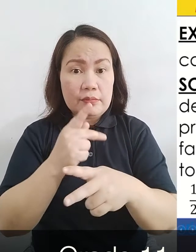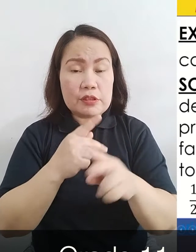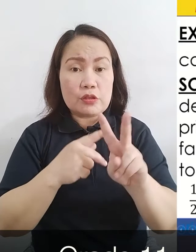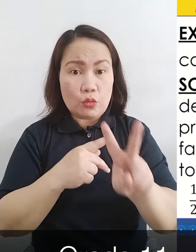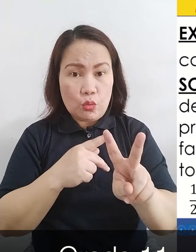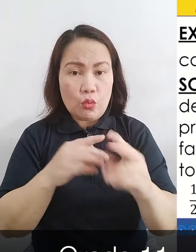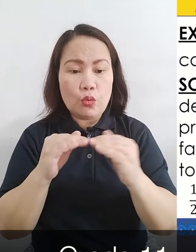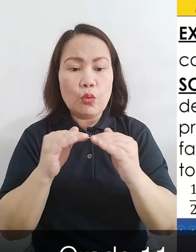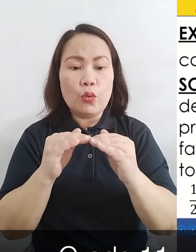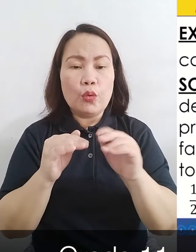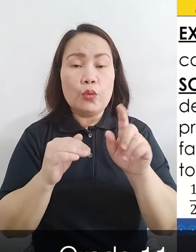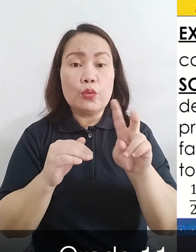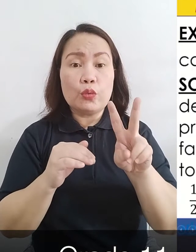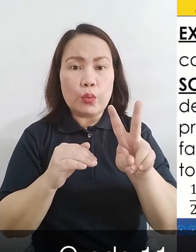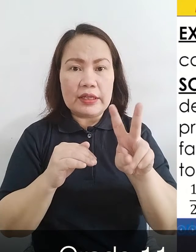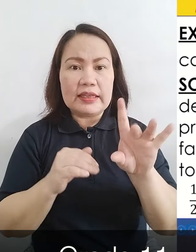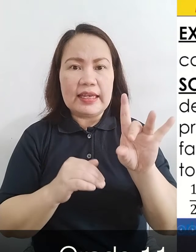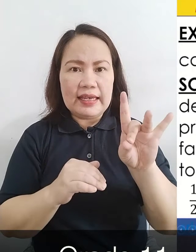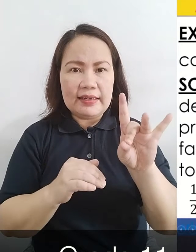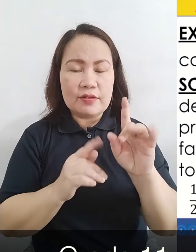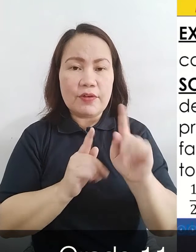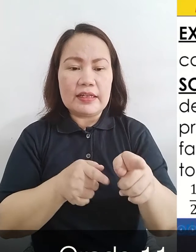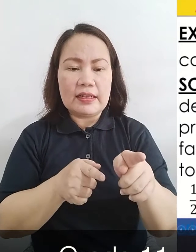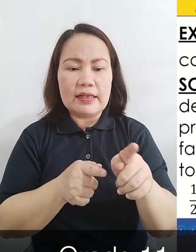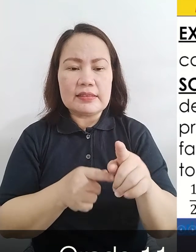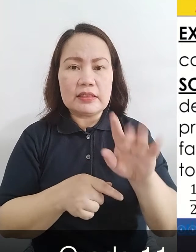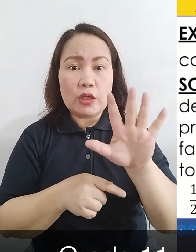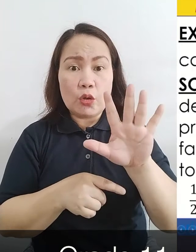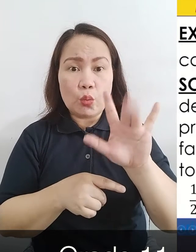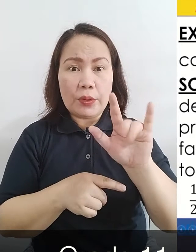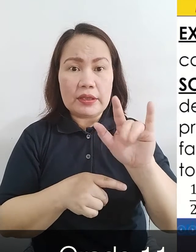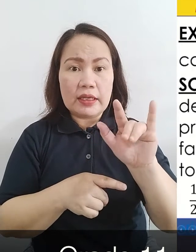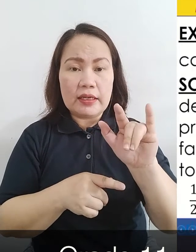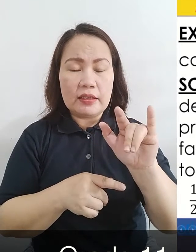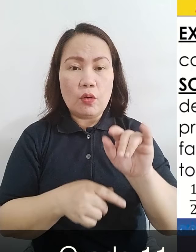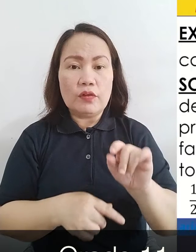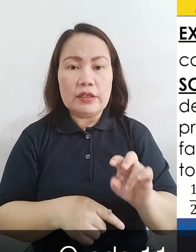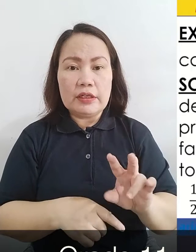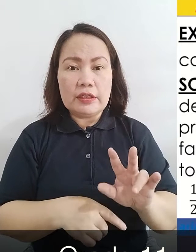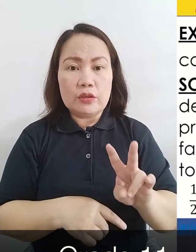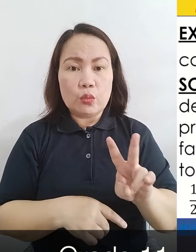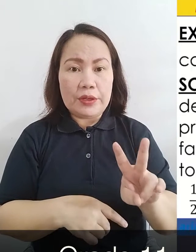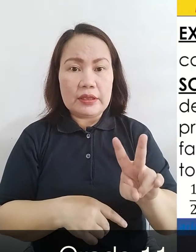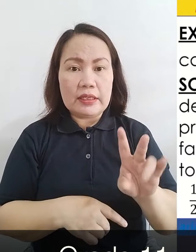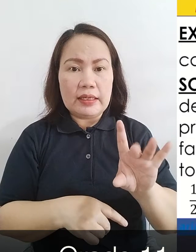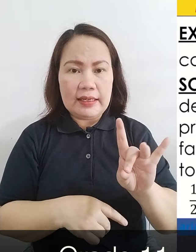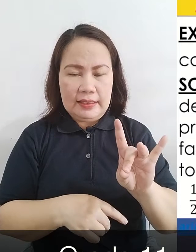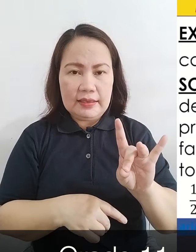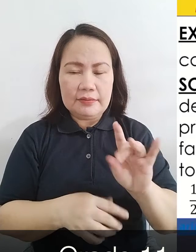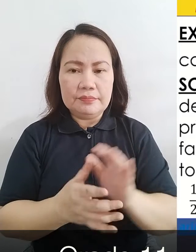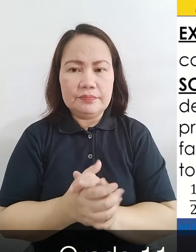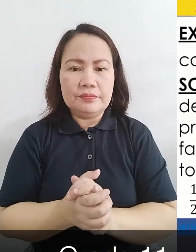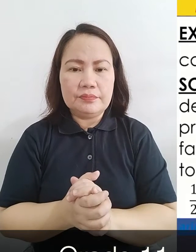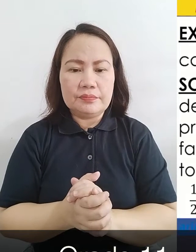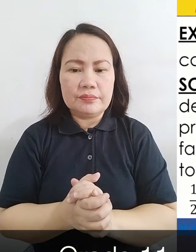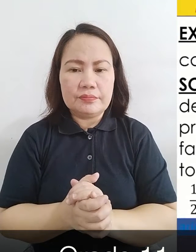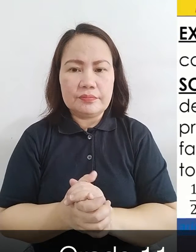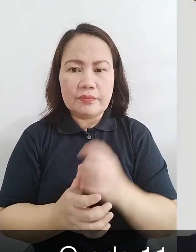times 2 times 2, that is 28. So, the final answer is 25 over